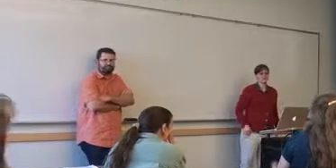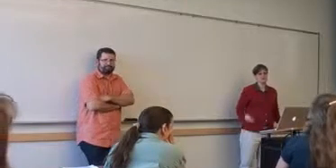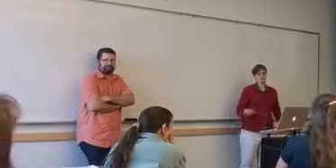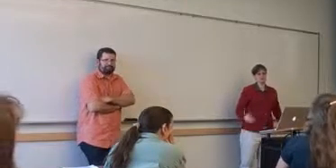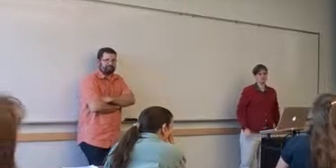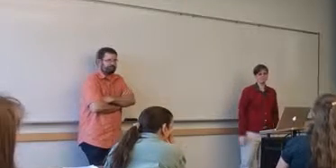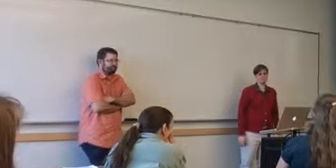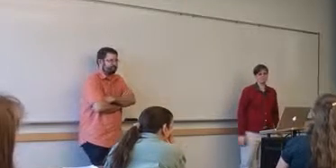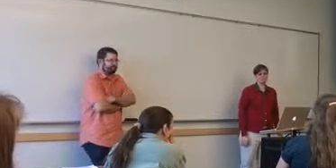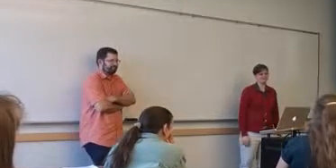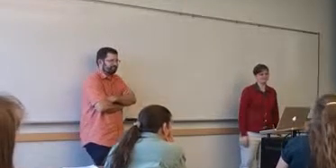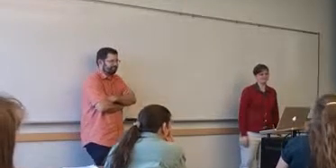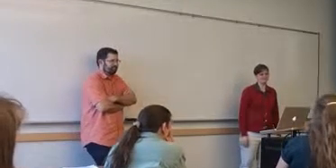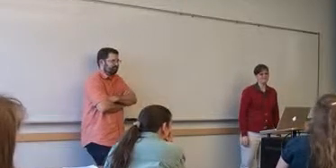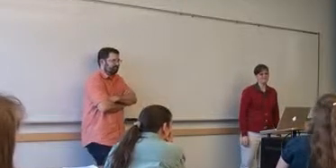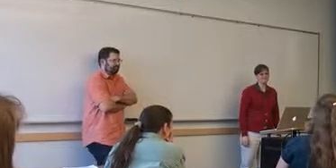who I am today.